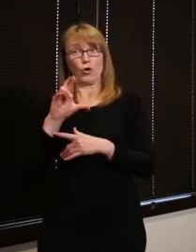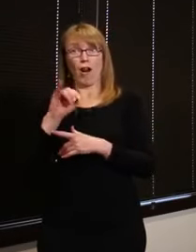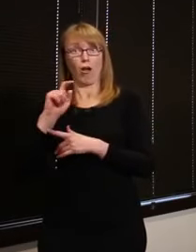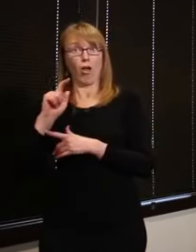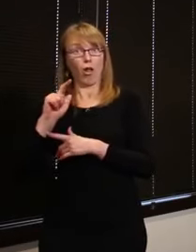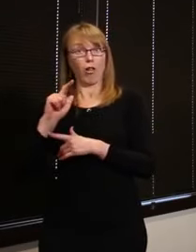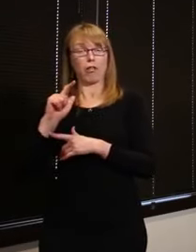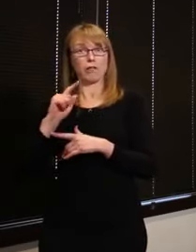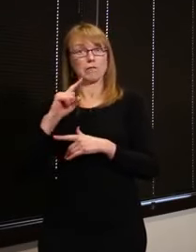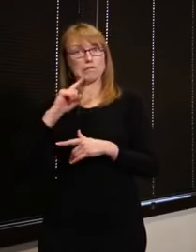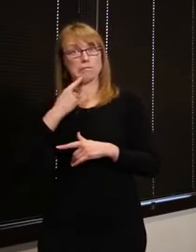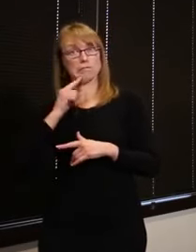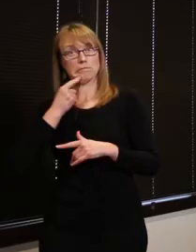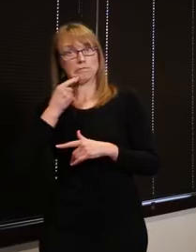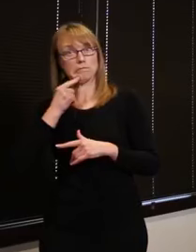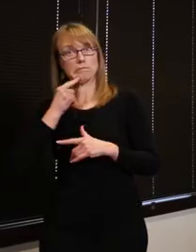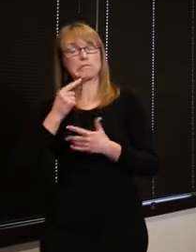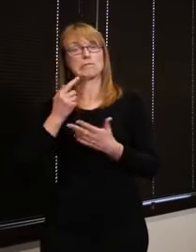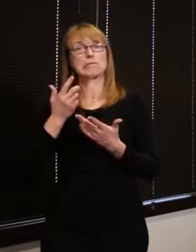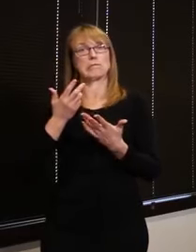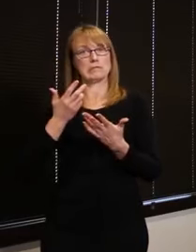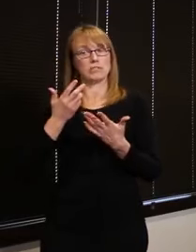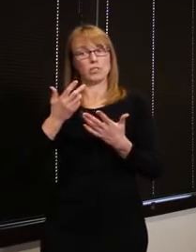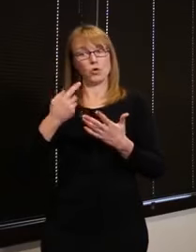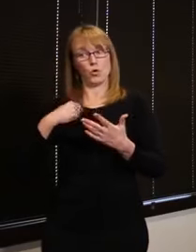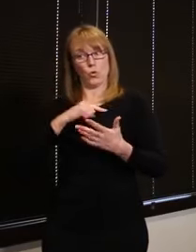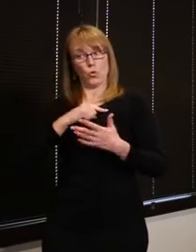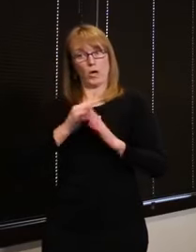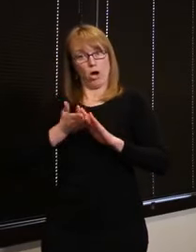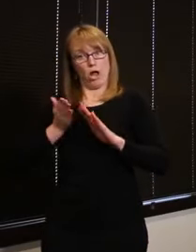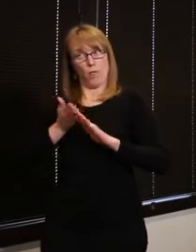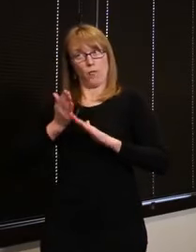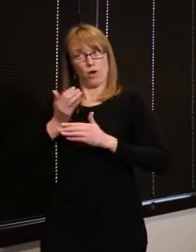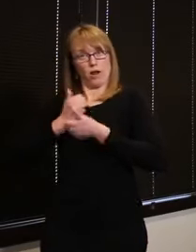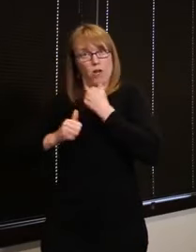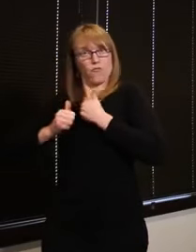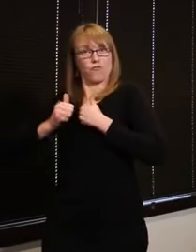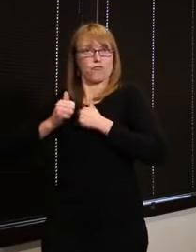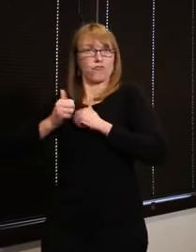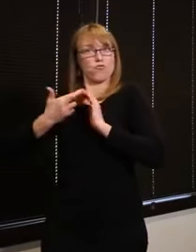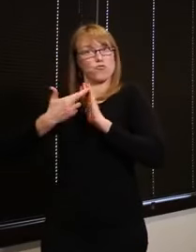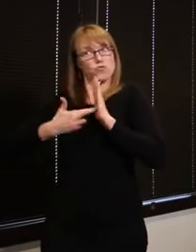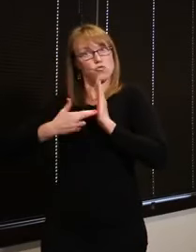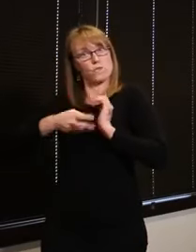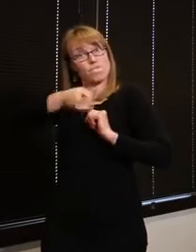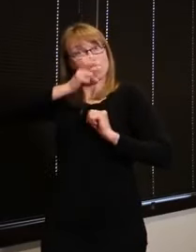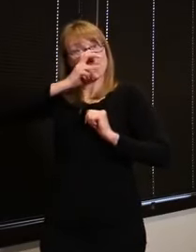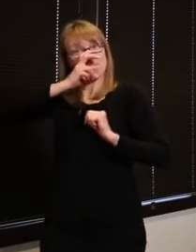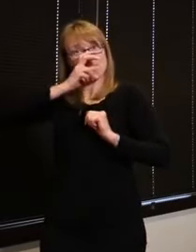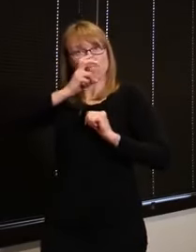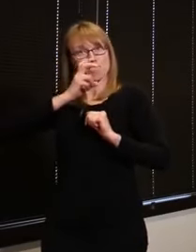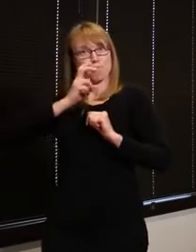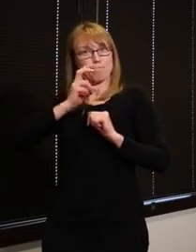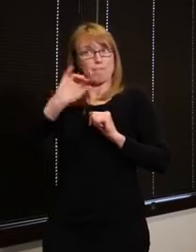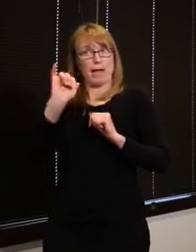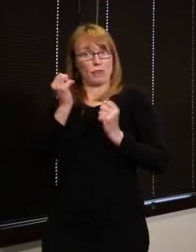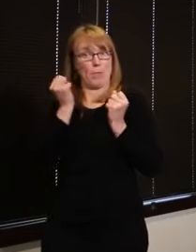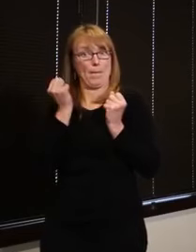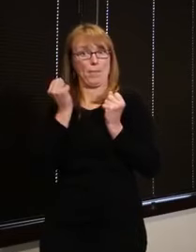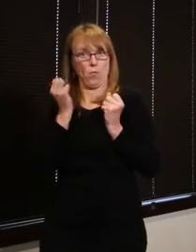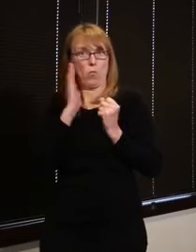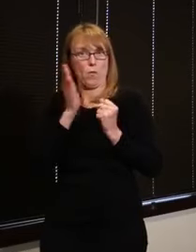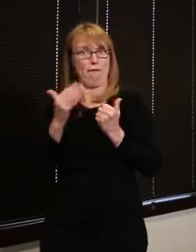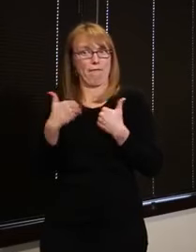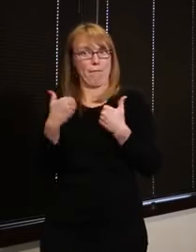stressed because of all of the cases that we are seeing. And as I mentioned, about 10 days from now, we are continuing to see this